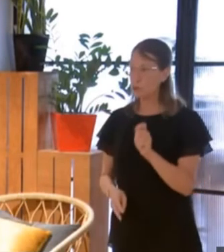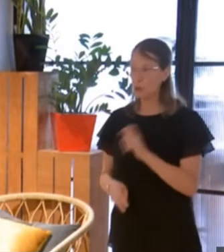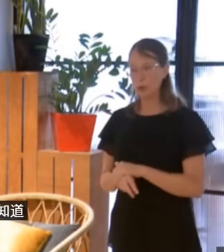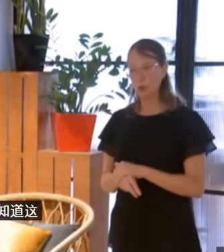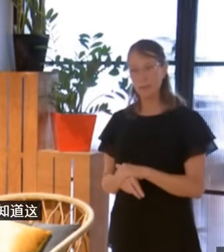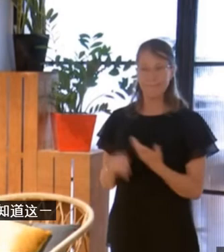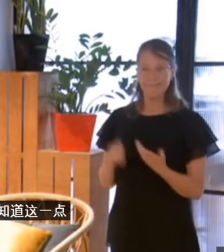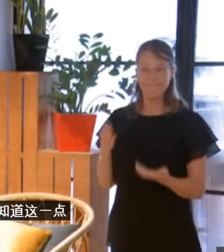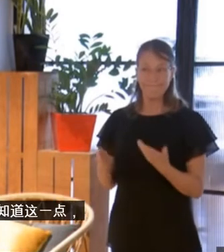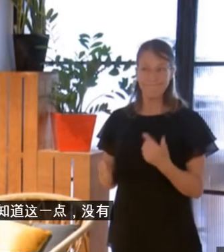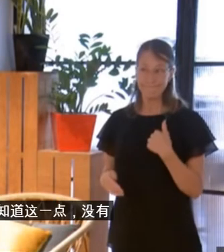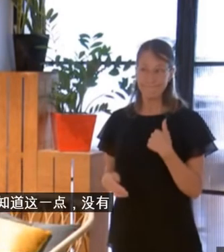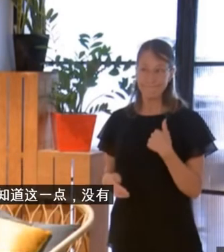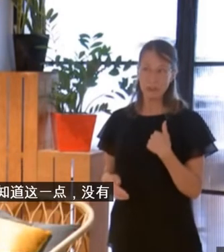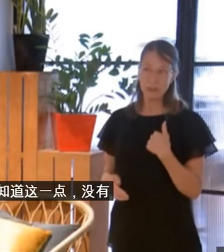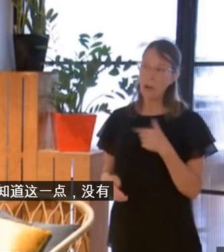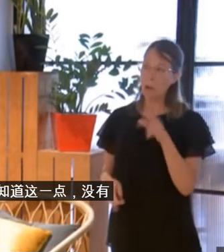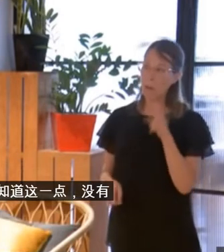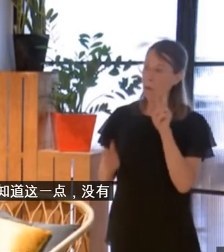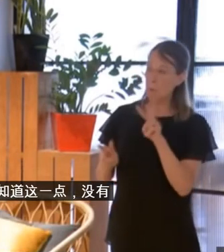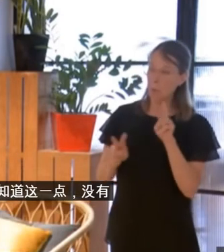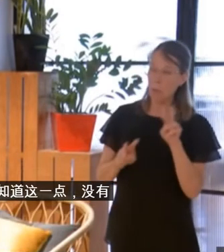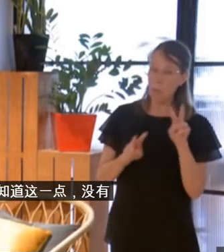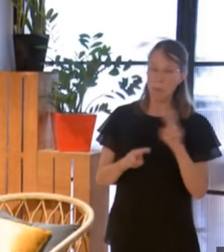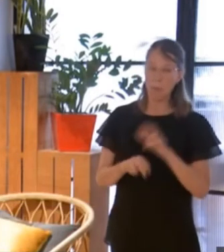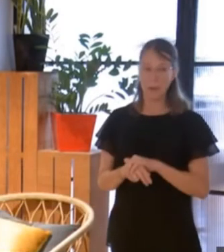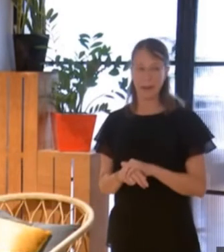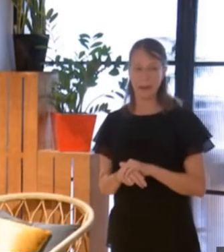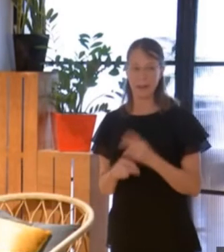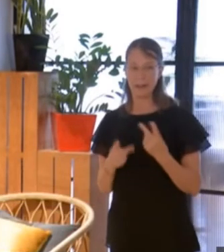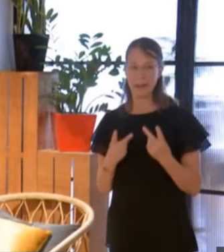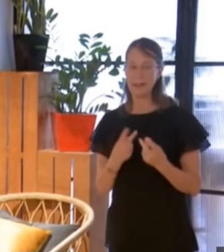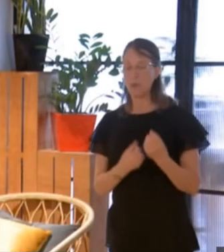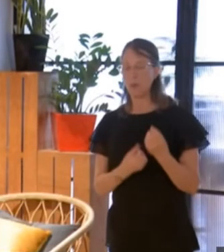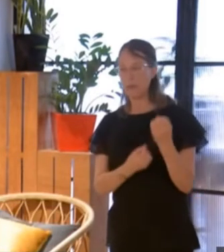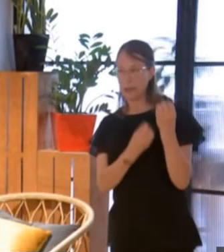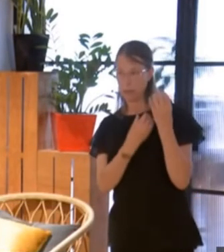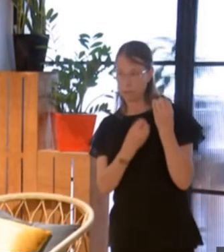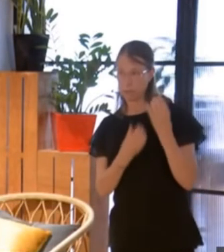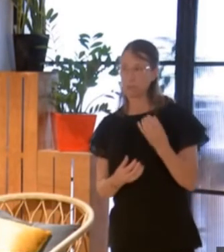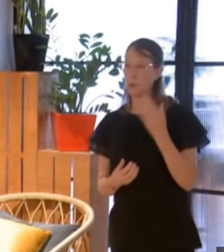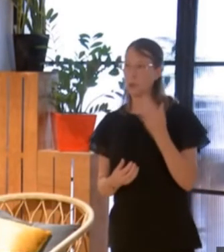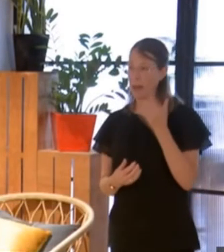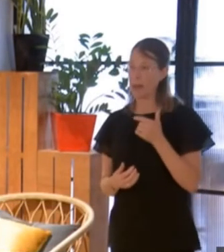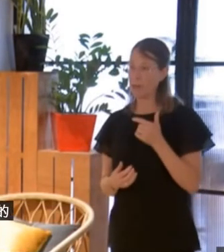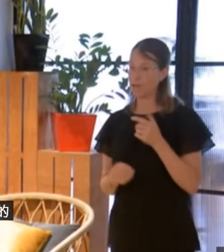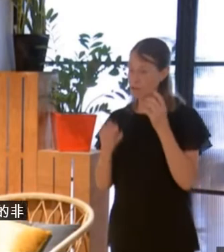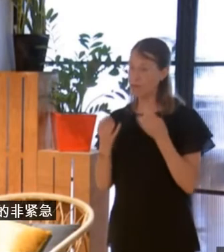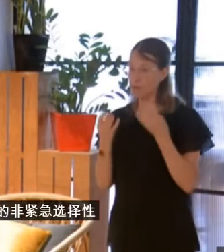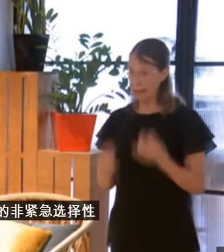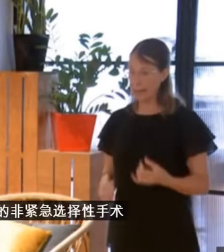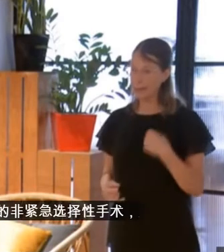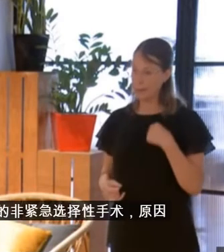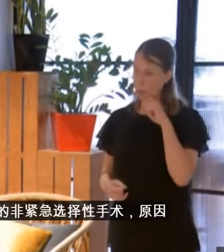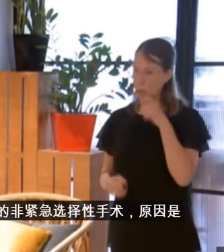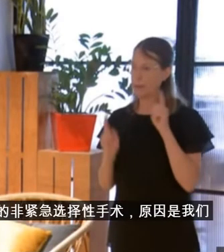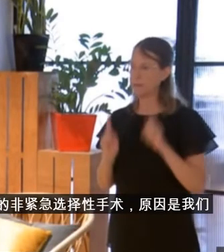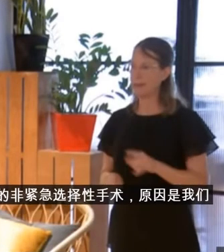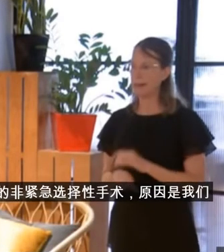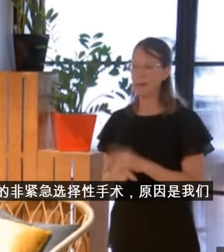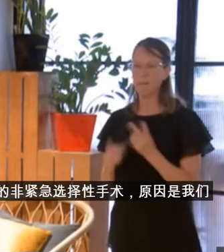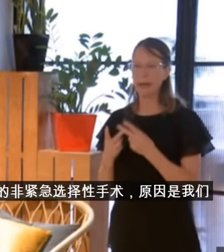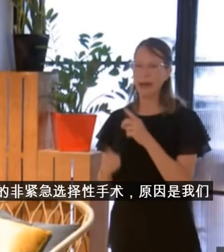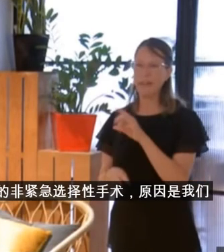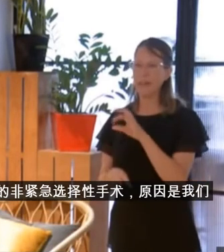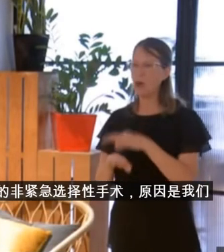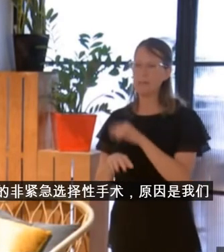But I'll note this point, that no other state has been able to bring back that non-urgent elective surgery outside of New South Wales. Why? Because